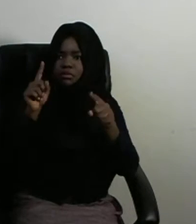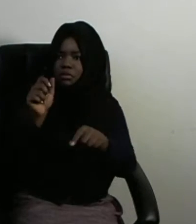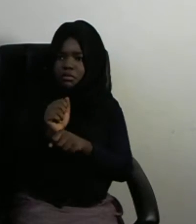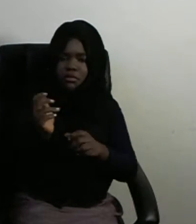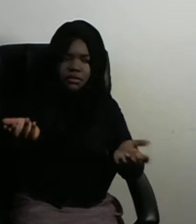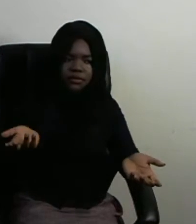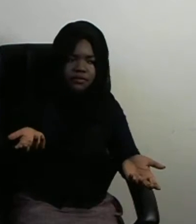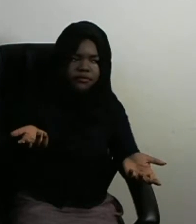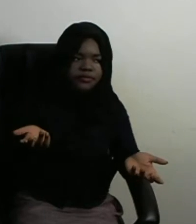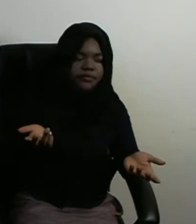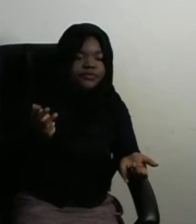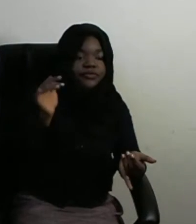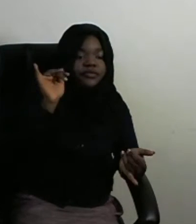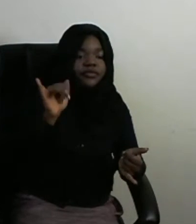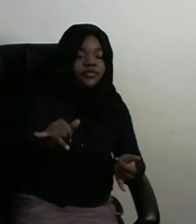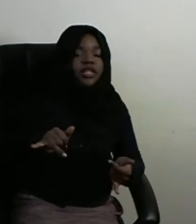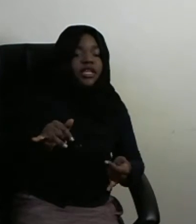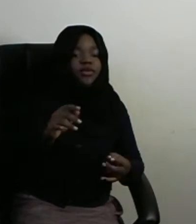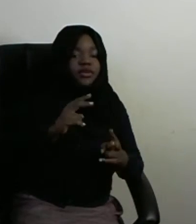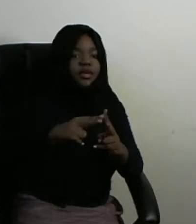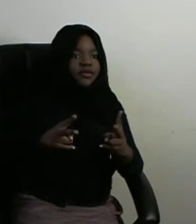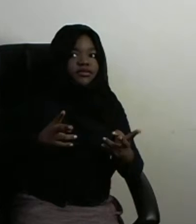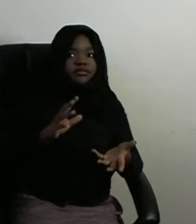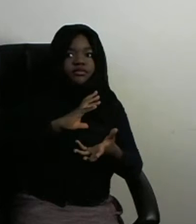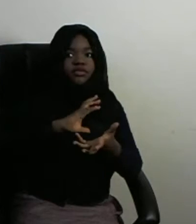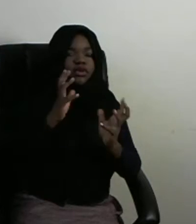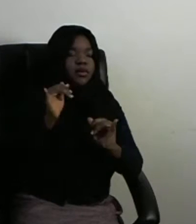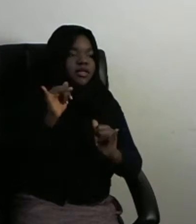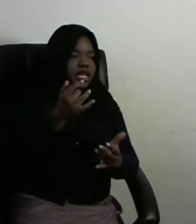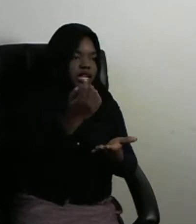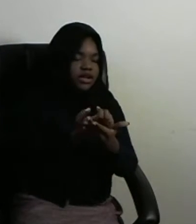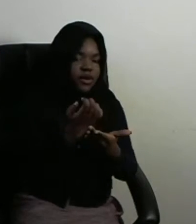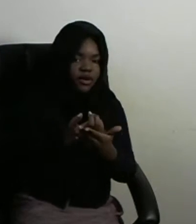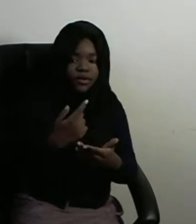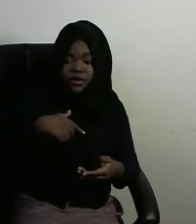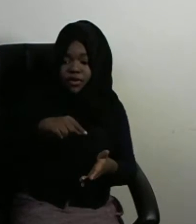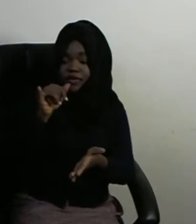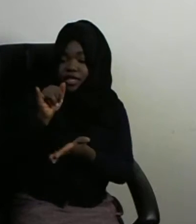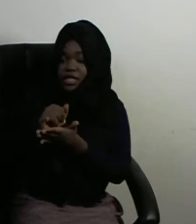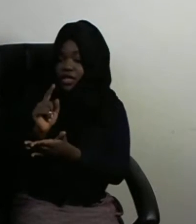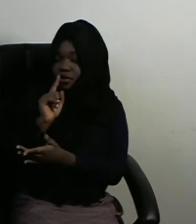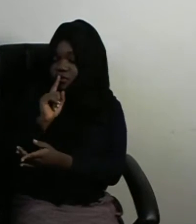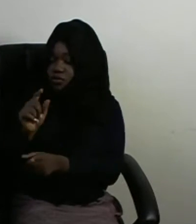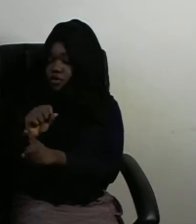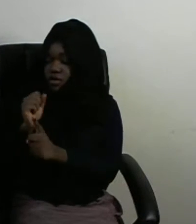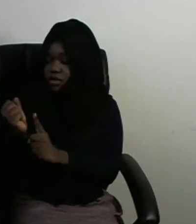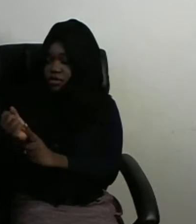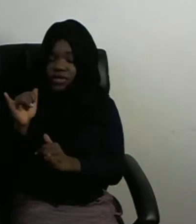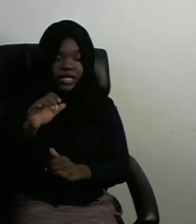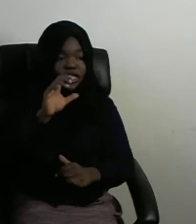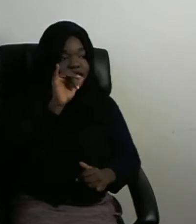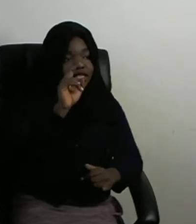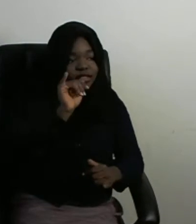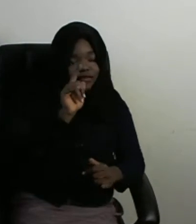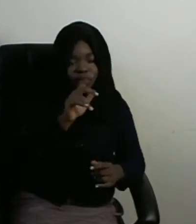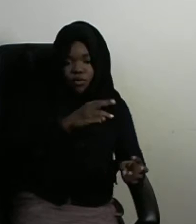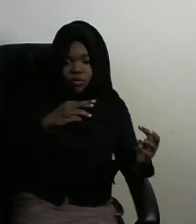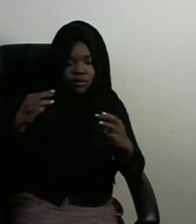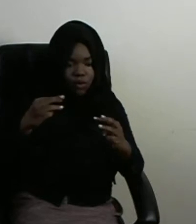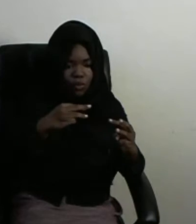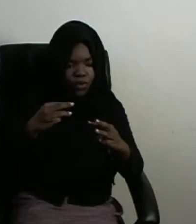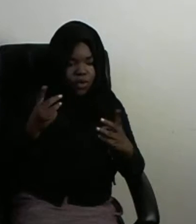them. So this would have been devastated. And we find that reality in the Civil War here.